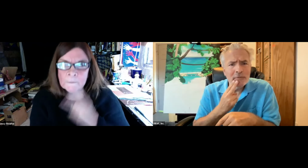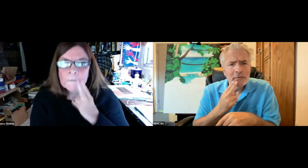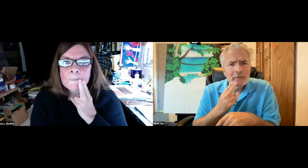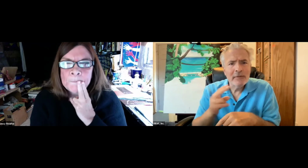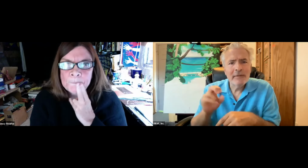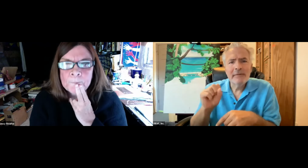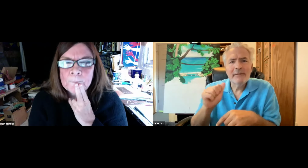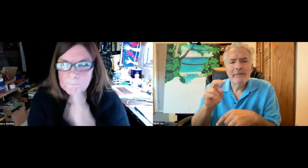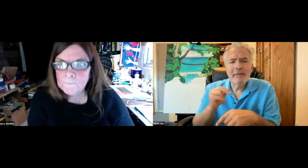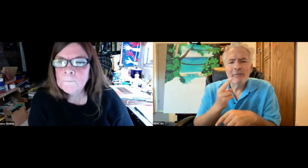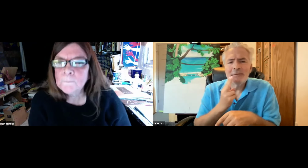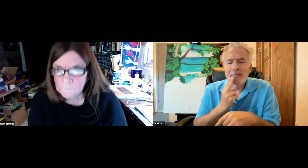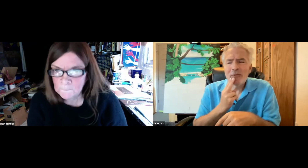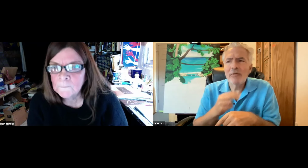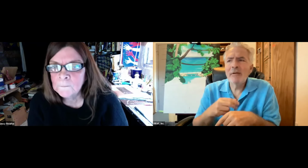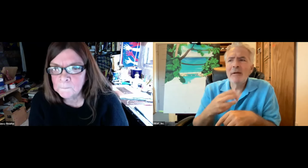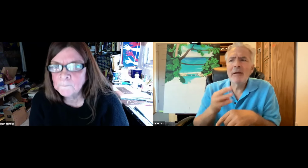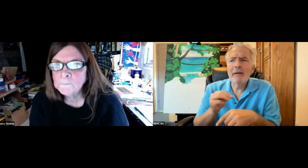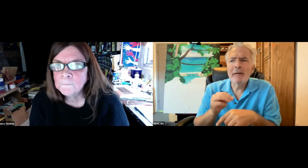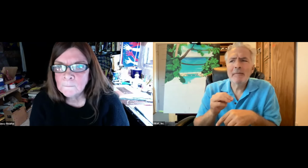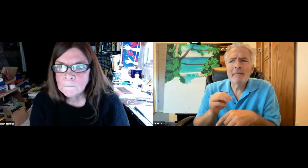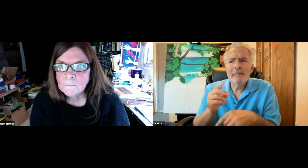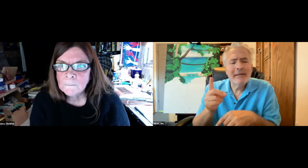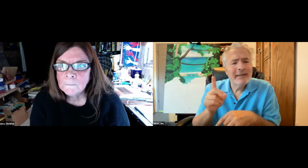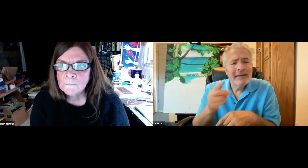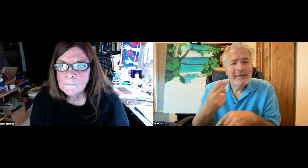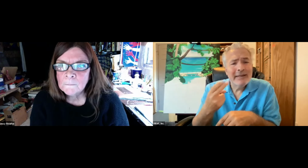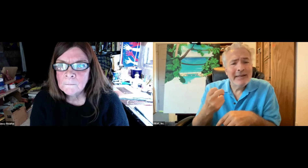And I believe this is the name sign, correct? Samuel?